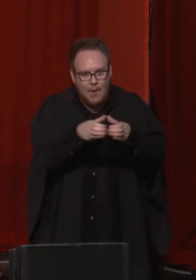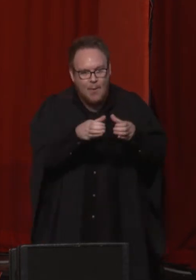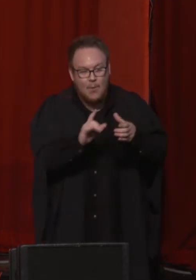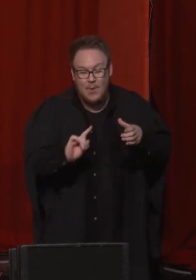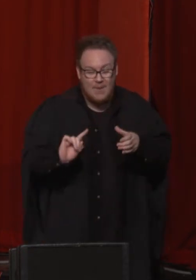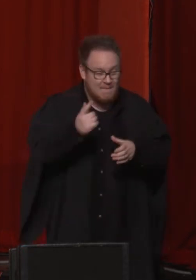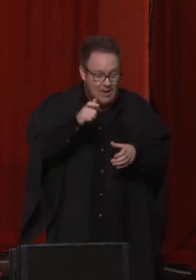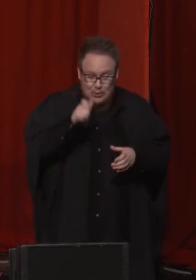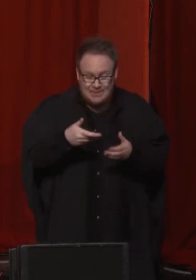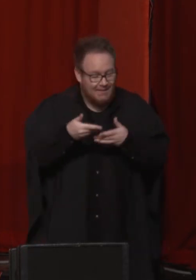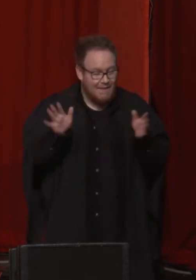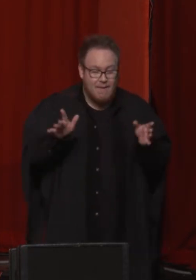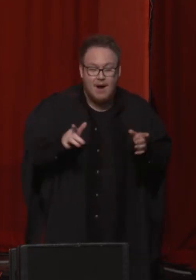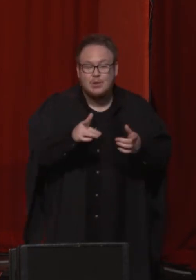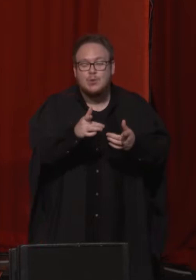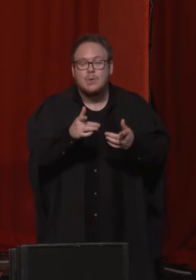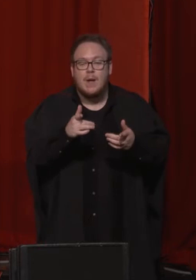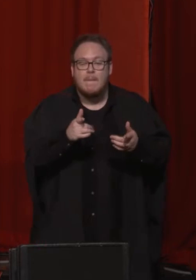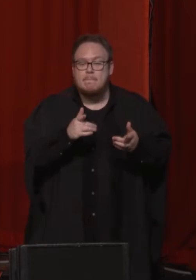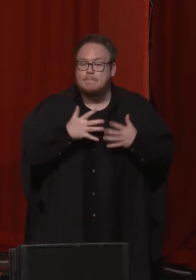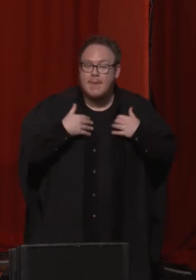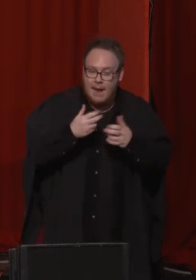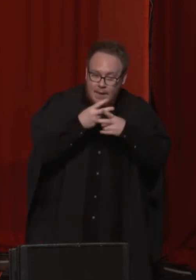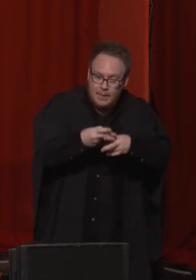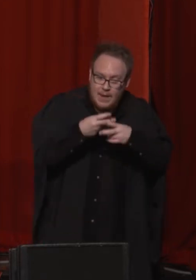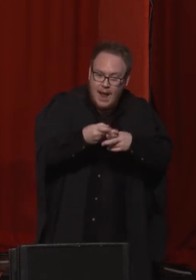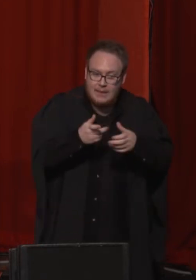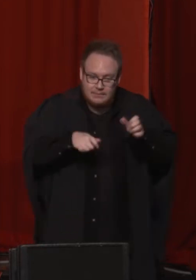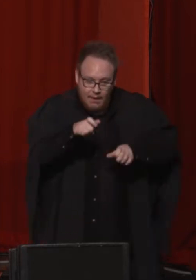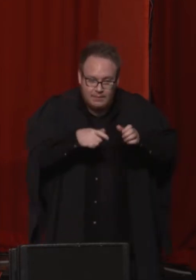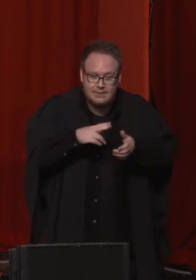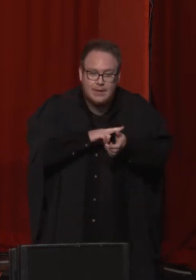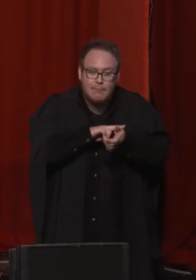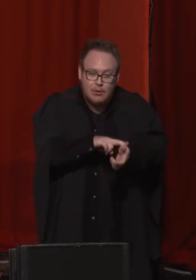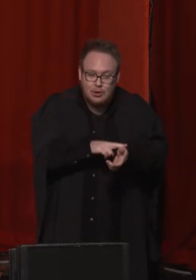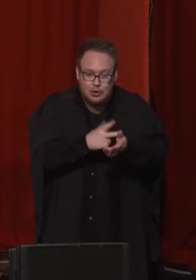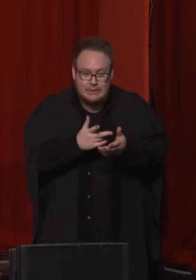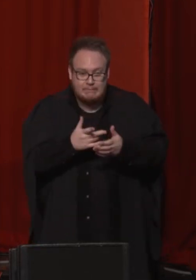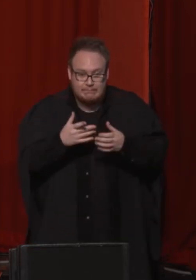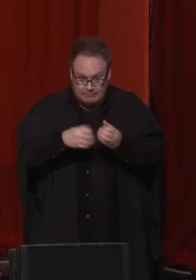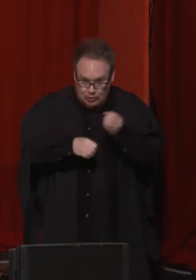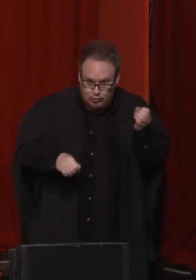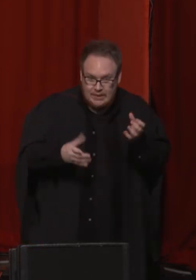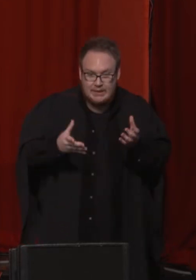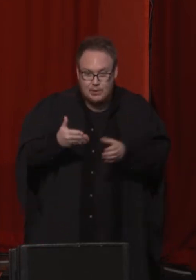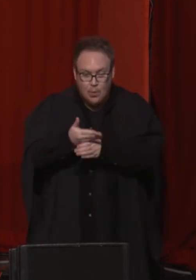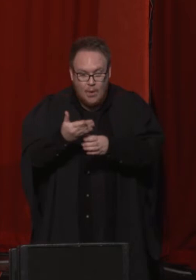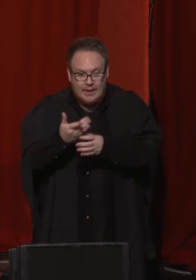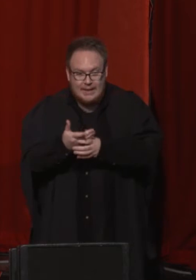to undertake the Healthcare Science Apprenticeship degree whilst working in NHS hospital laboratories across the country.